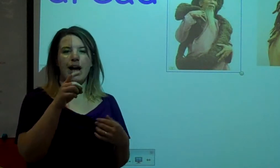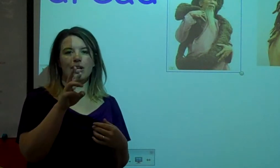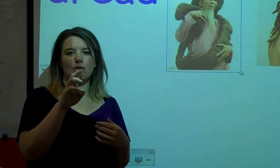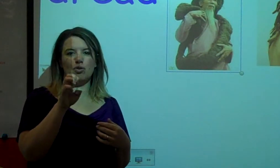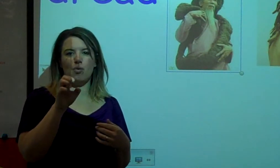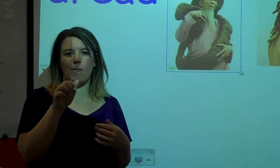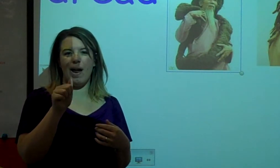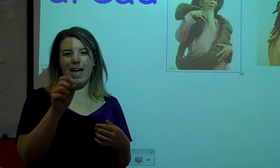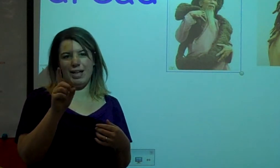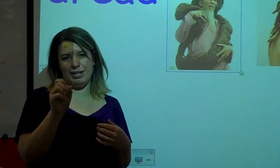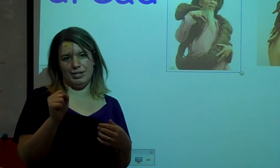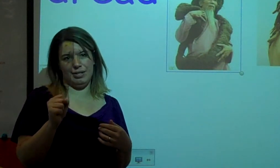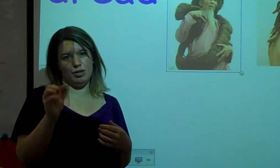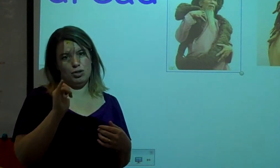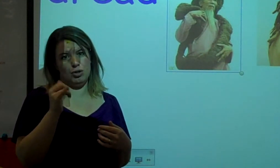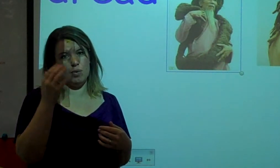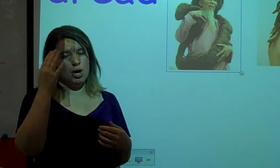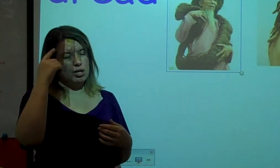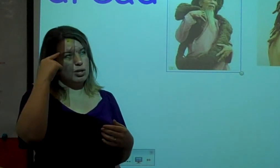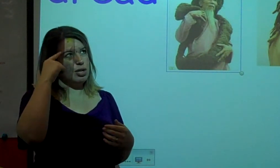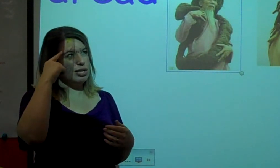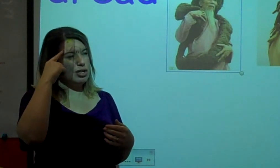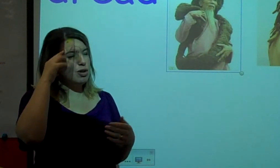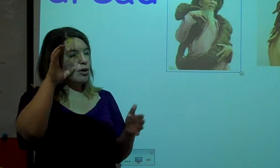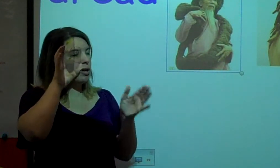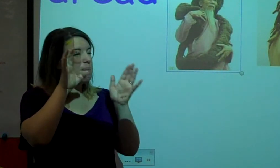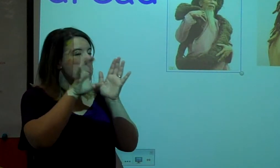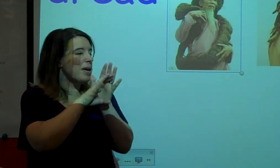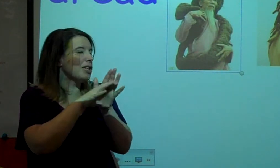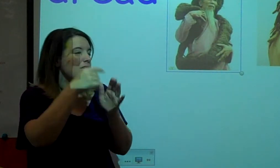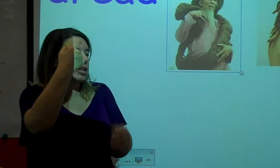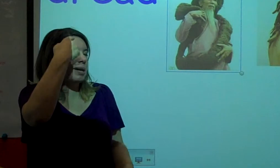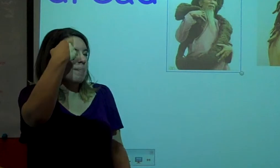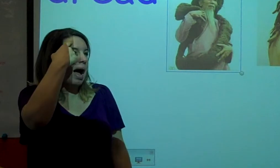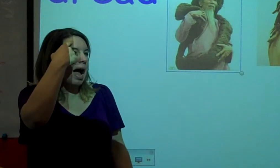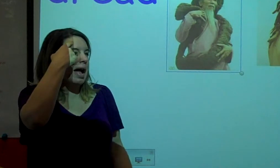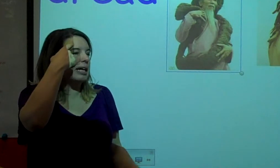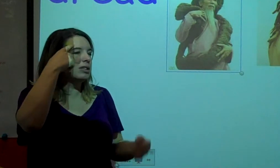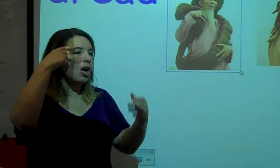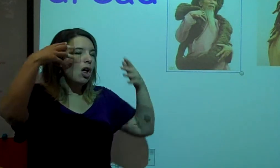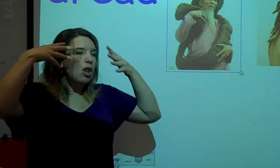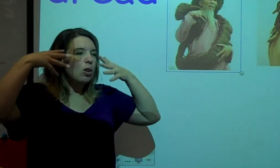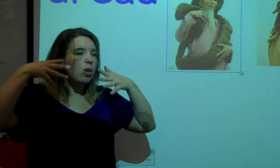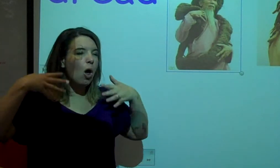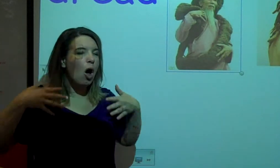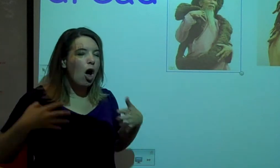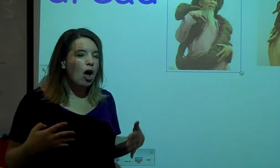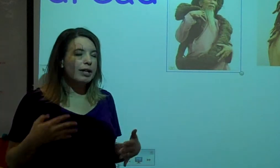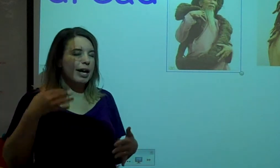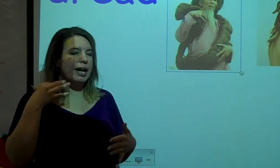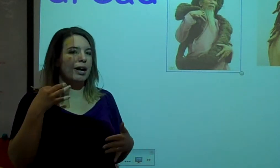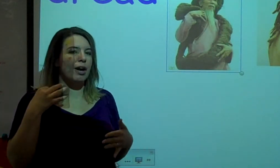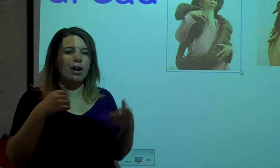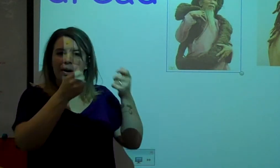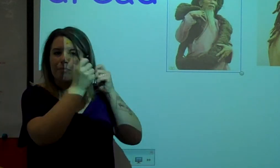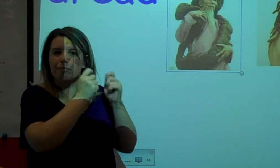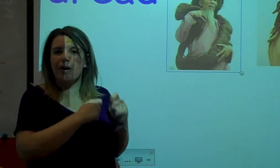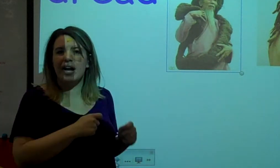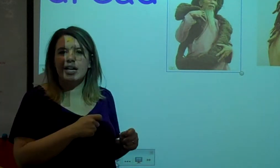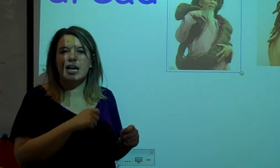has dreads too. So then you know you can picture in your mind long hair braided